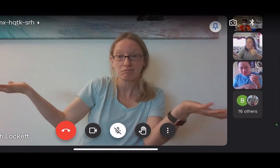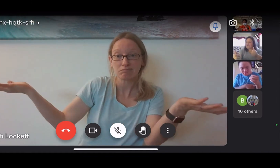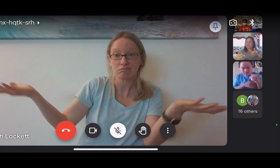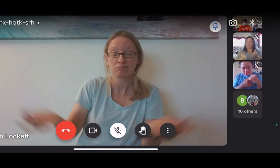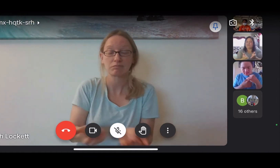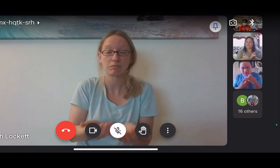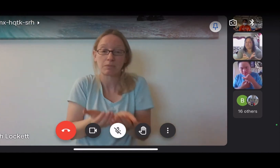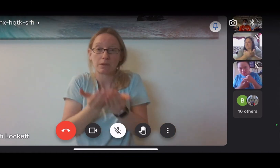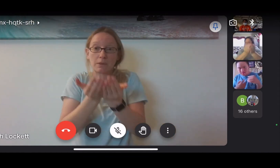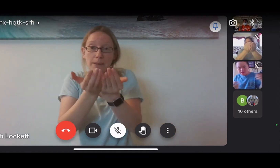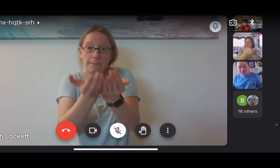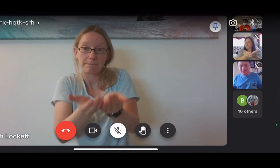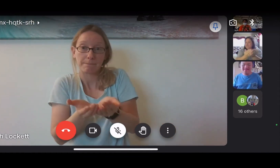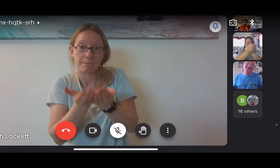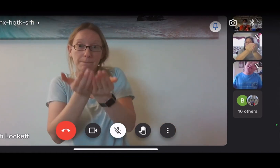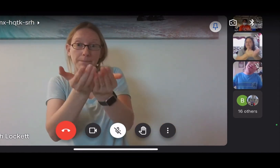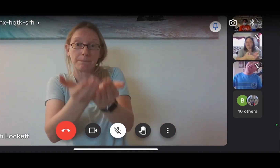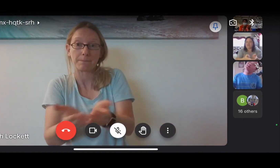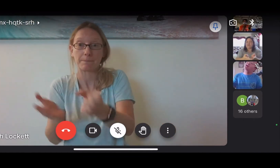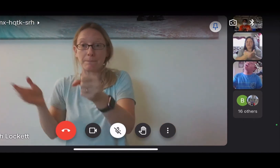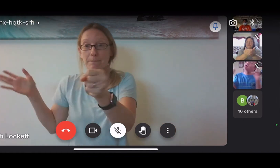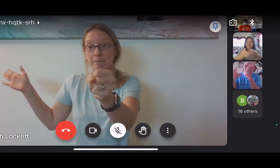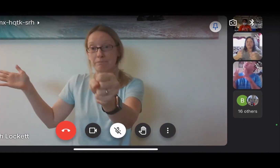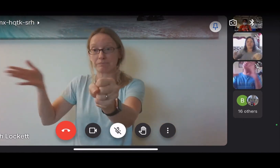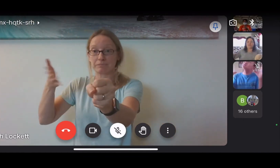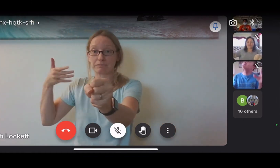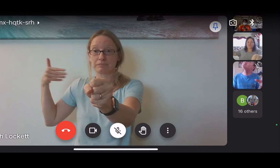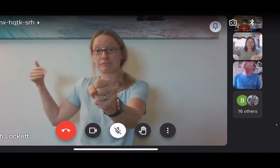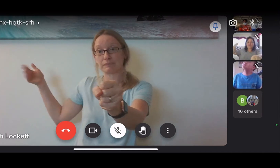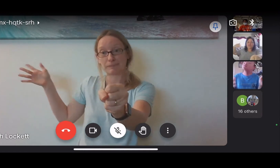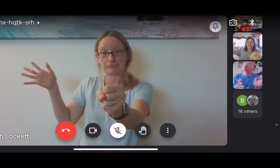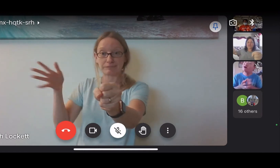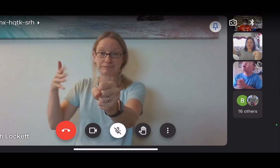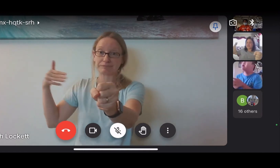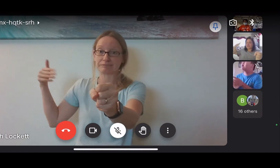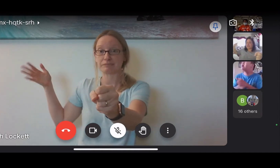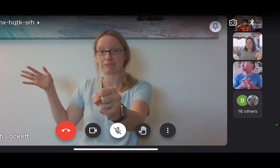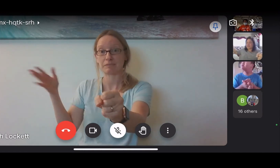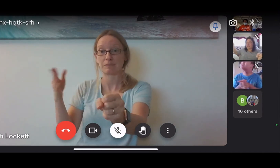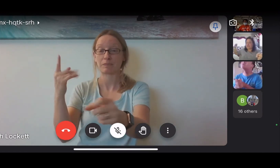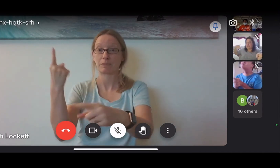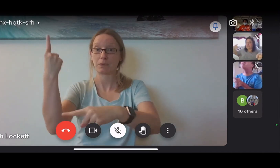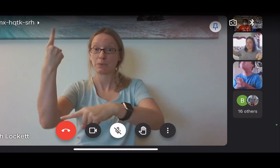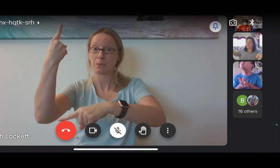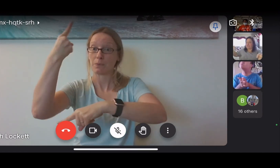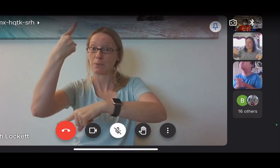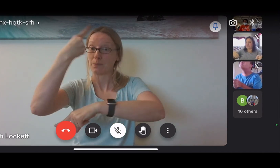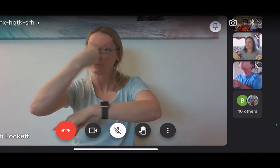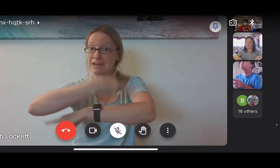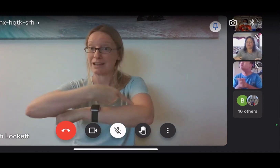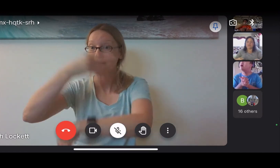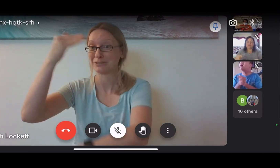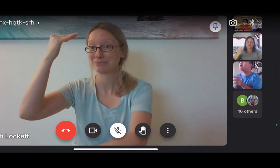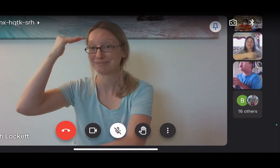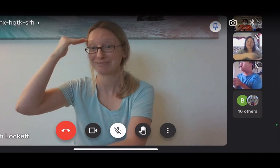goes. If the wind in my sail on the sea stays behind me, one day